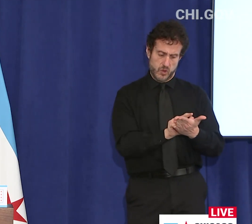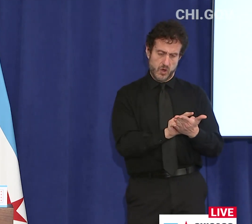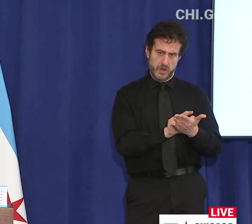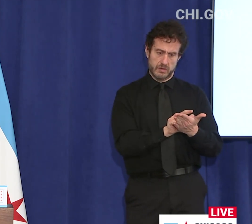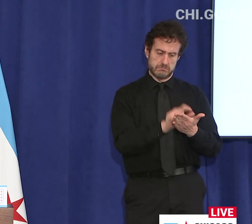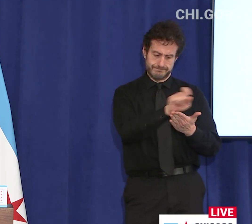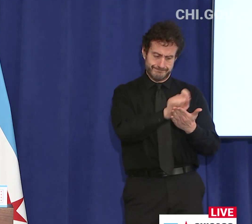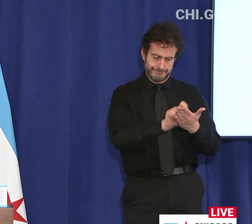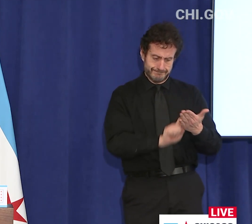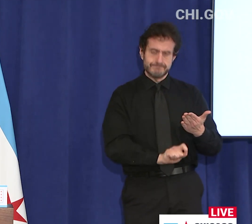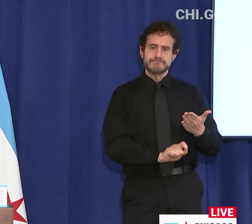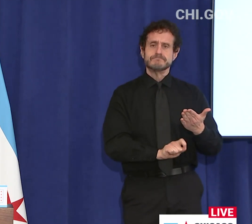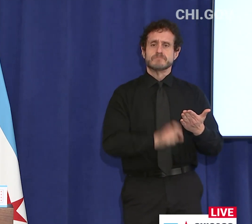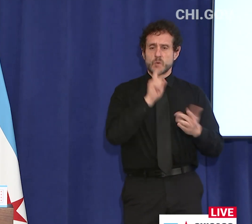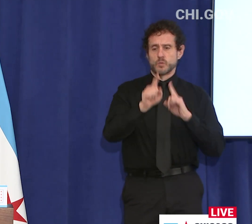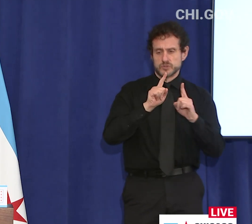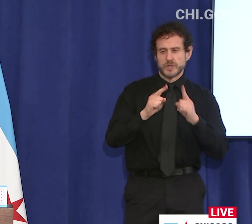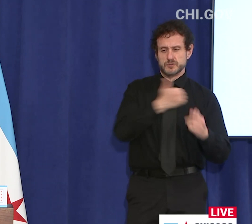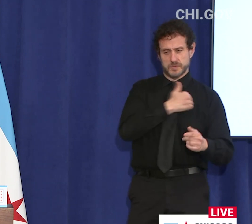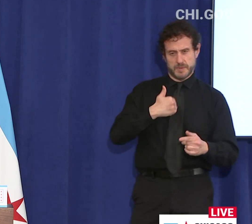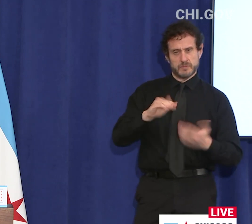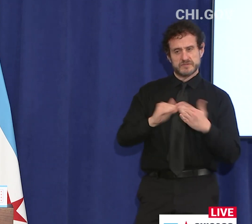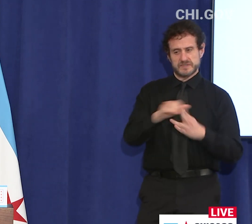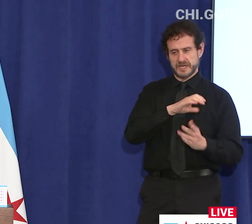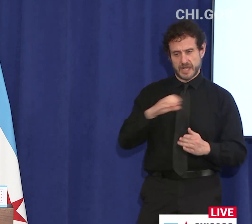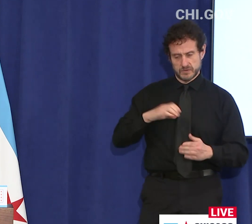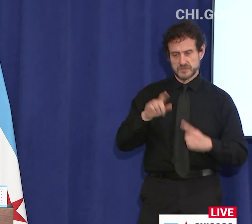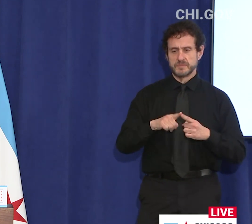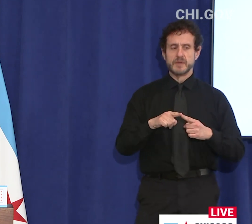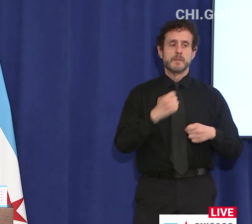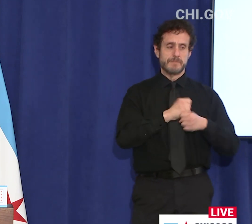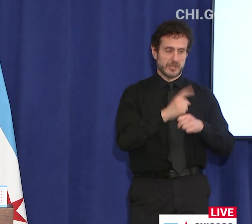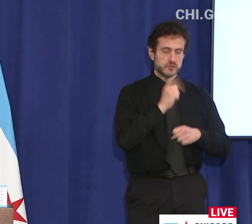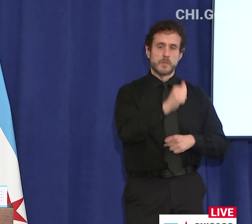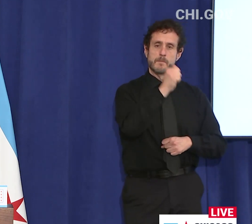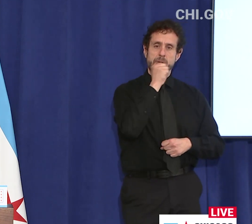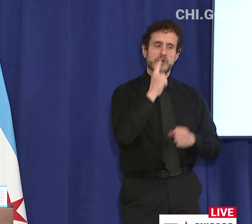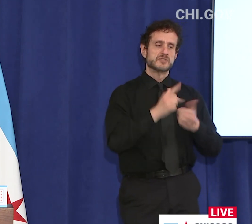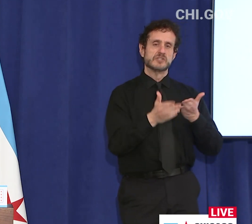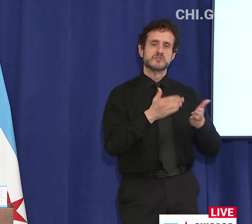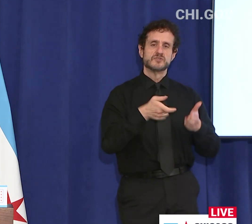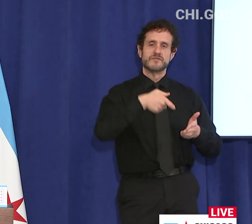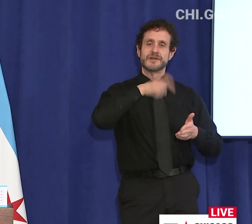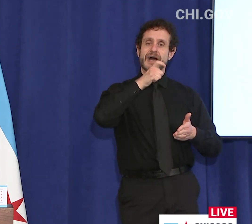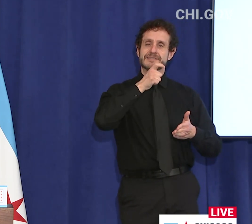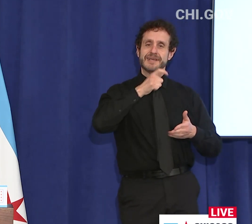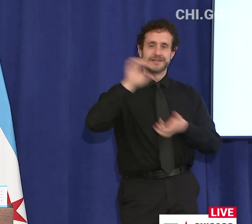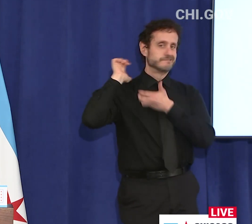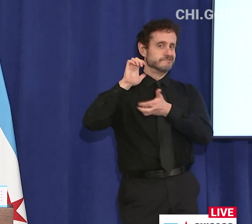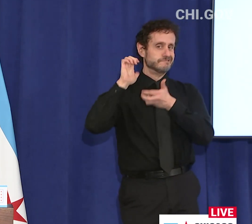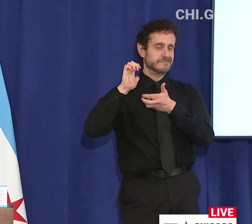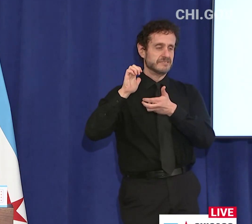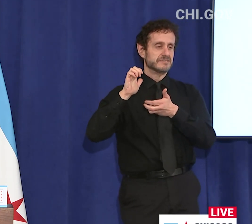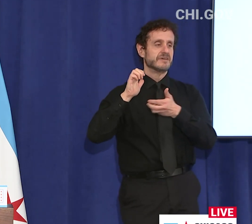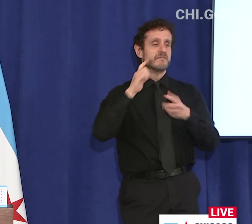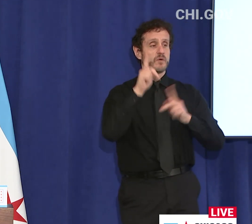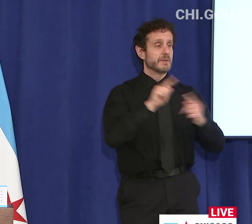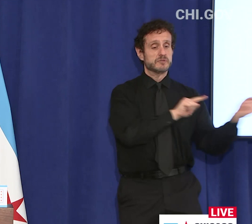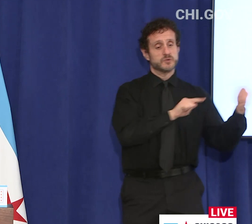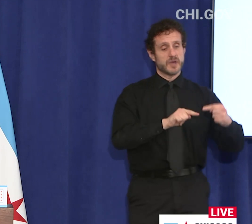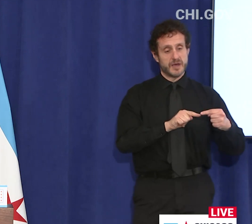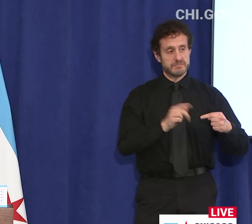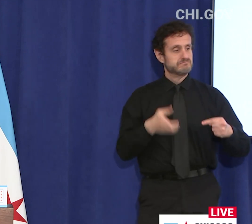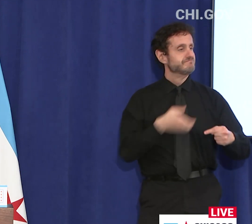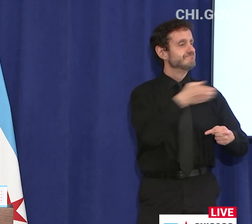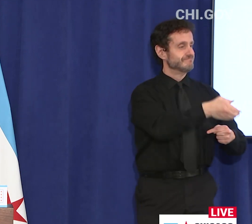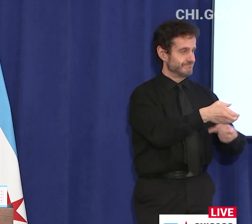We're talking to members of City Council about that, so that this opportunity that's now been provided by state law will become a